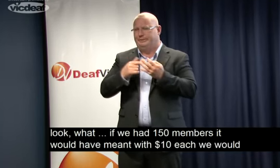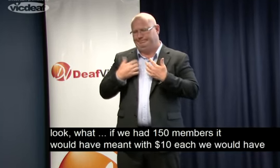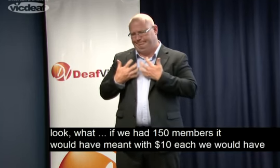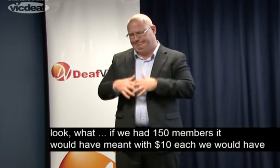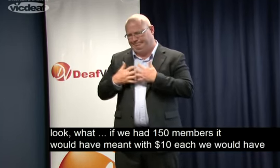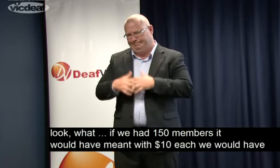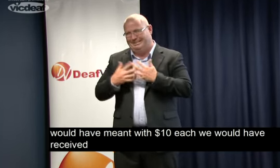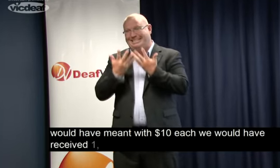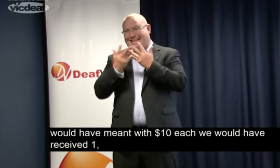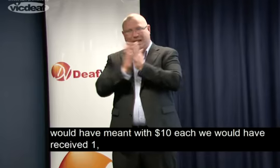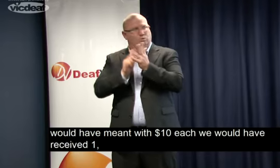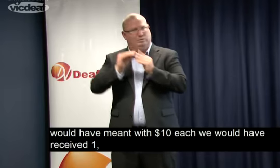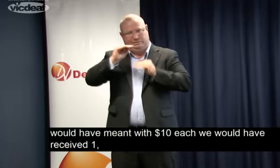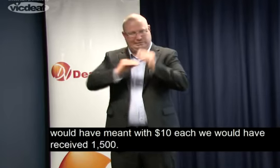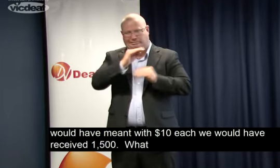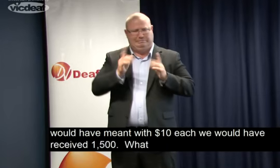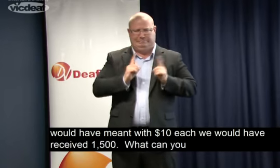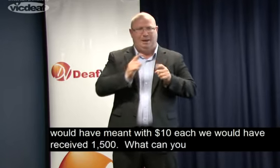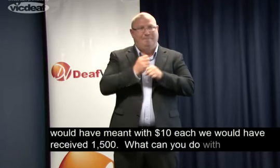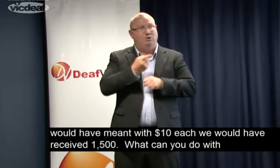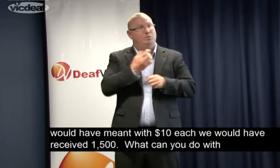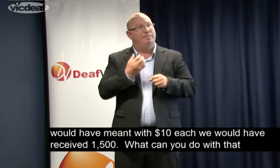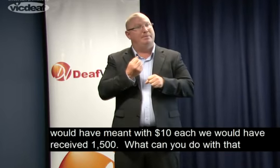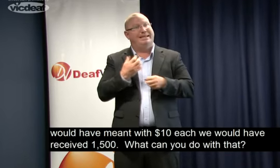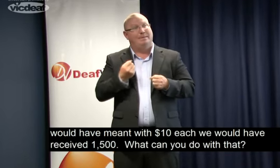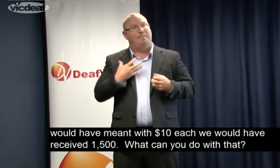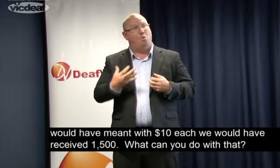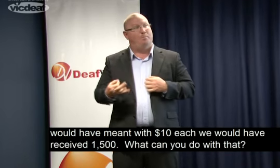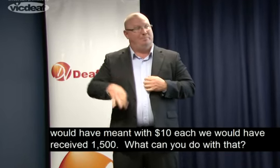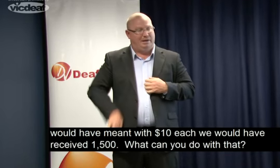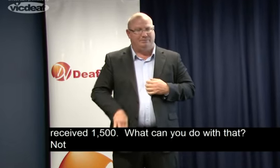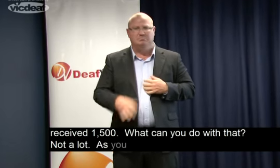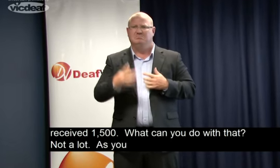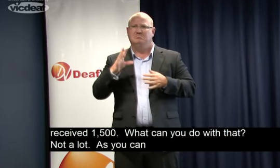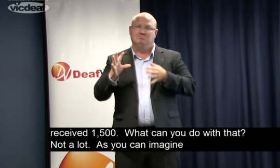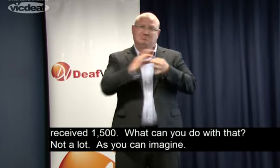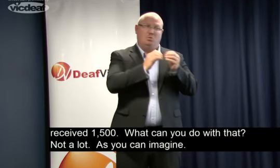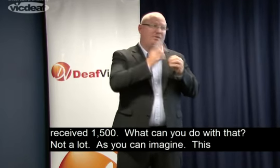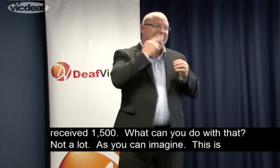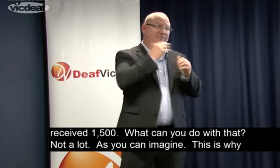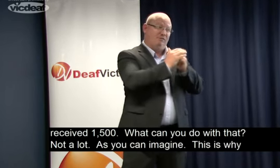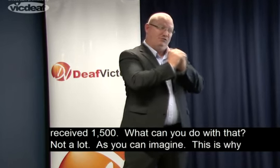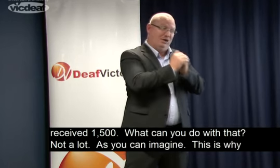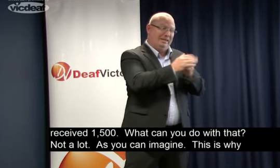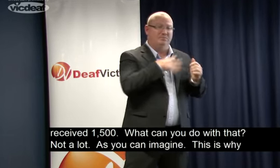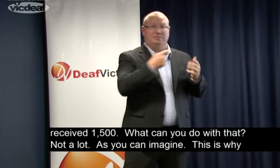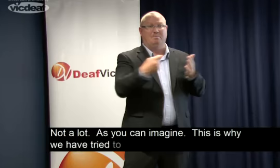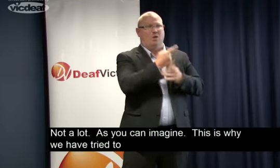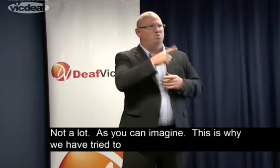imagine. So this is why we've tried to look at the fee structure to ensure that you do gain more benefits.